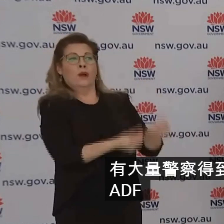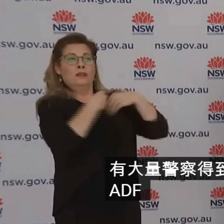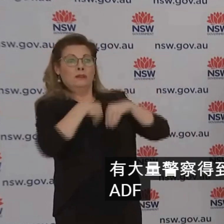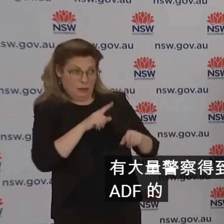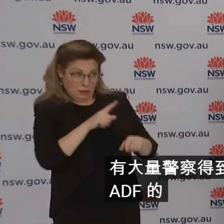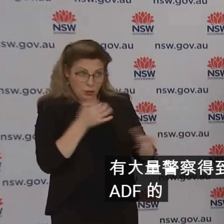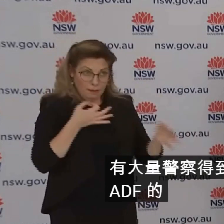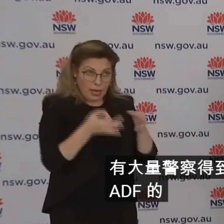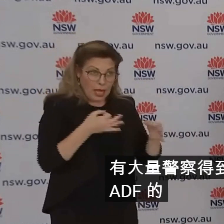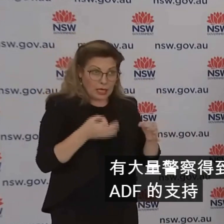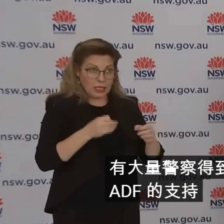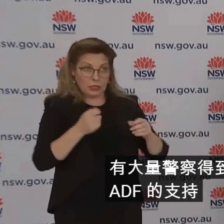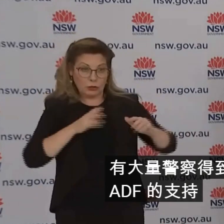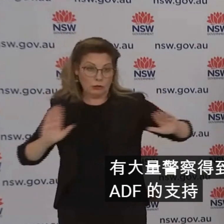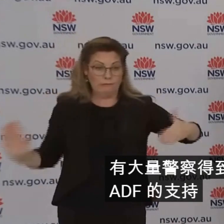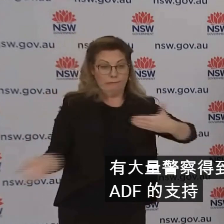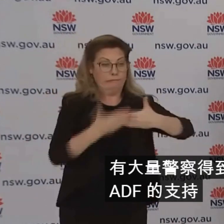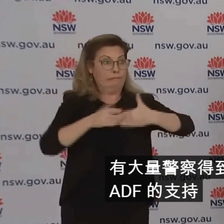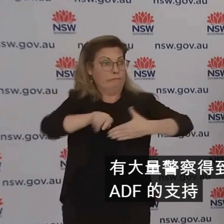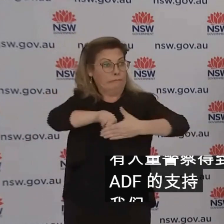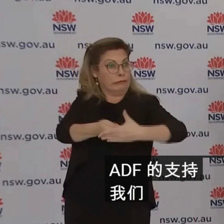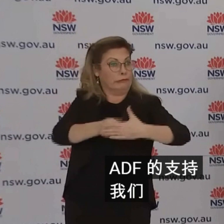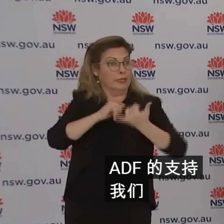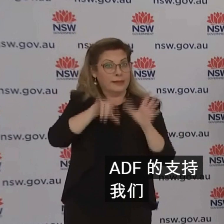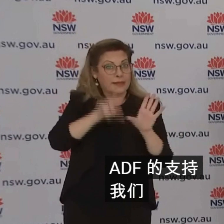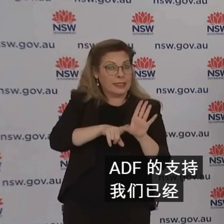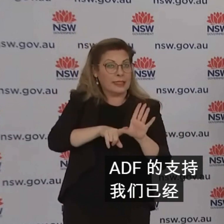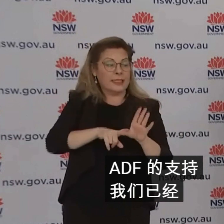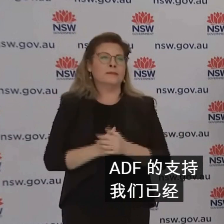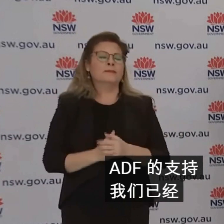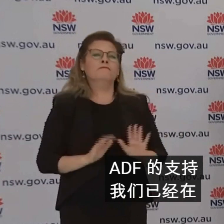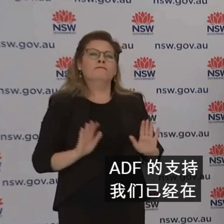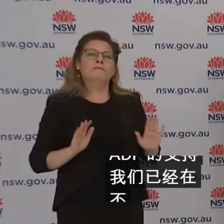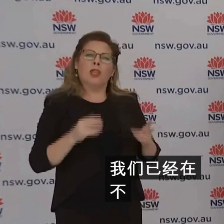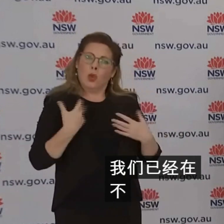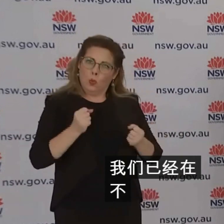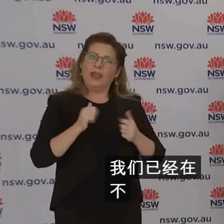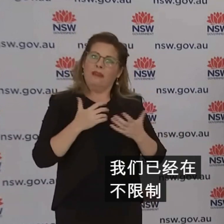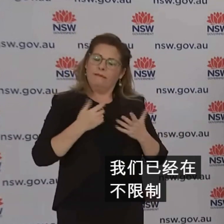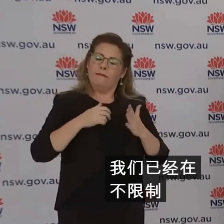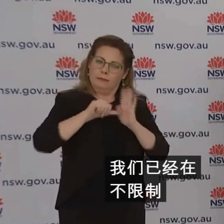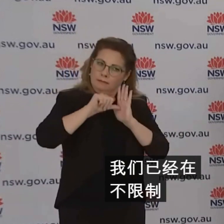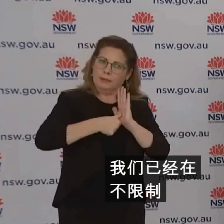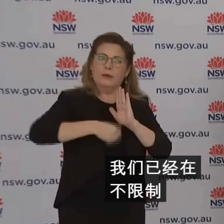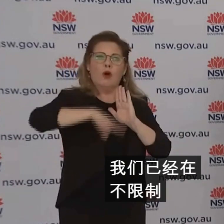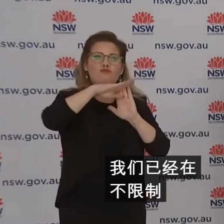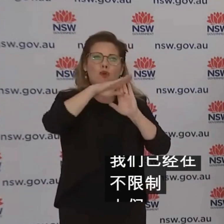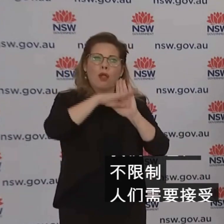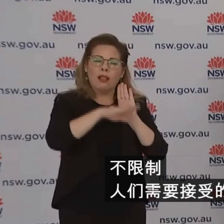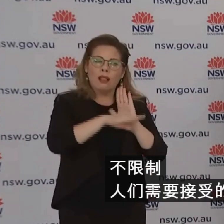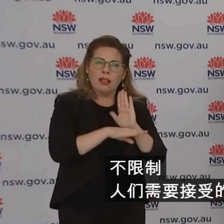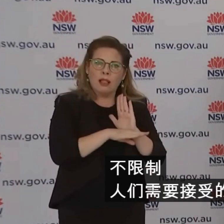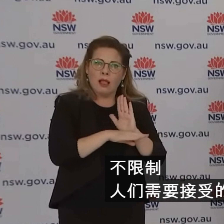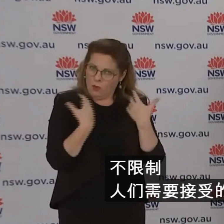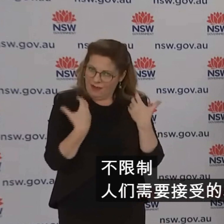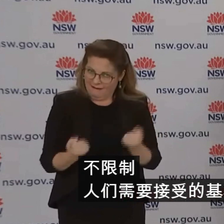the ADF. There's enormous compliance. We've tightened the rules as much as we can without limiting